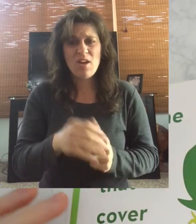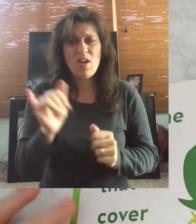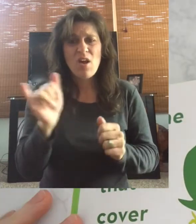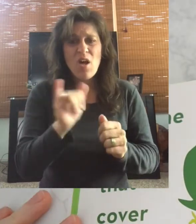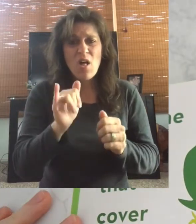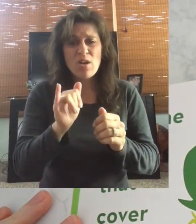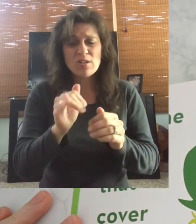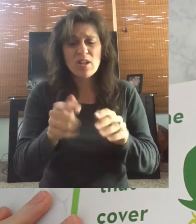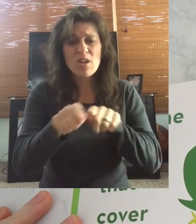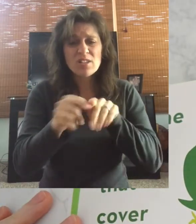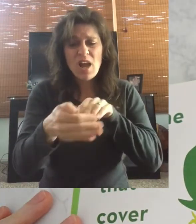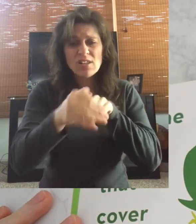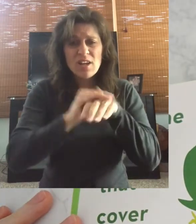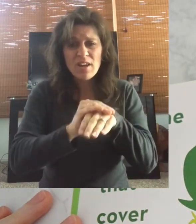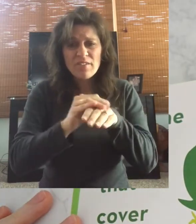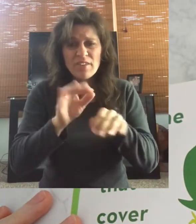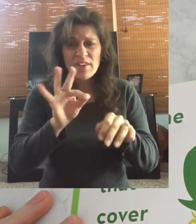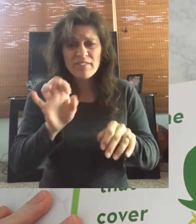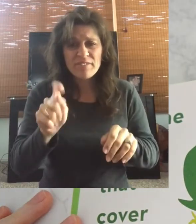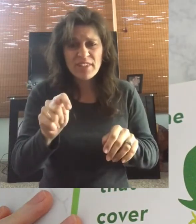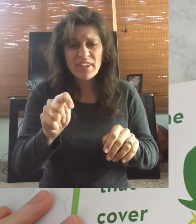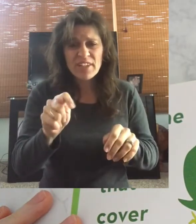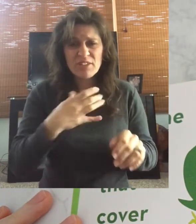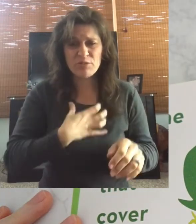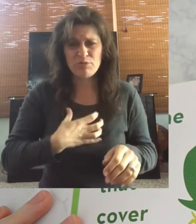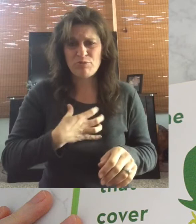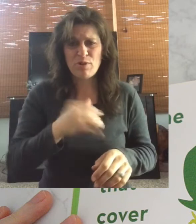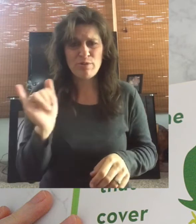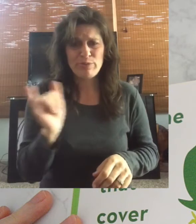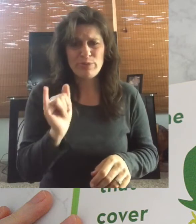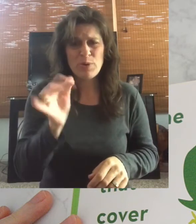Even the things that cover feet are gross.